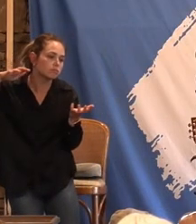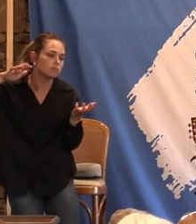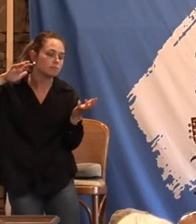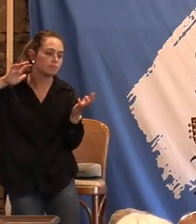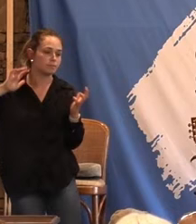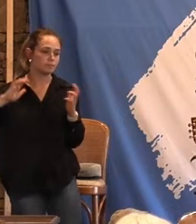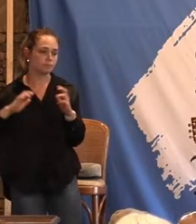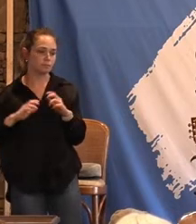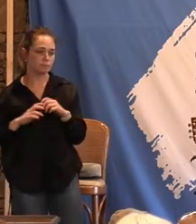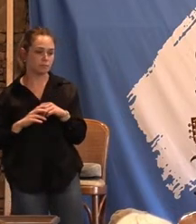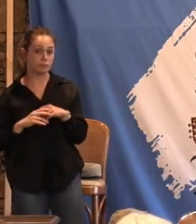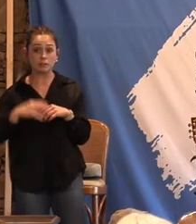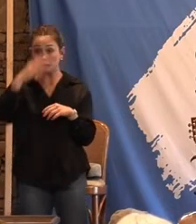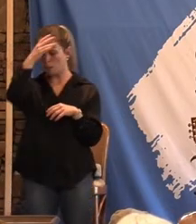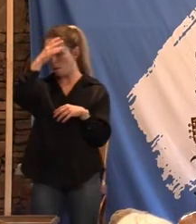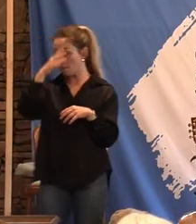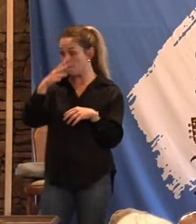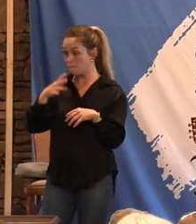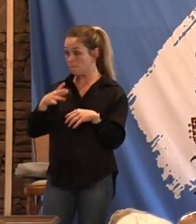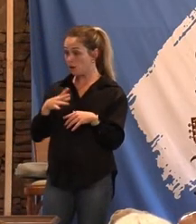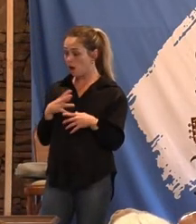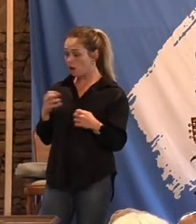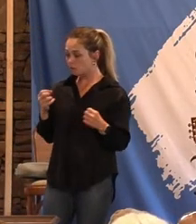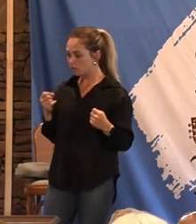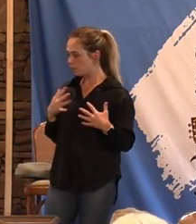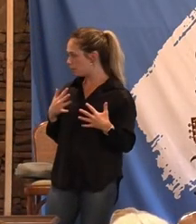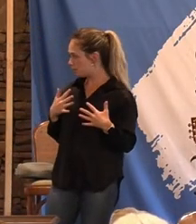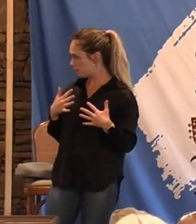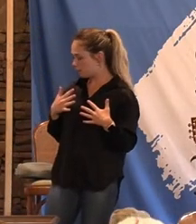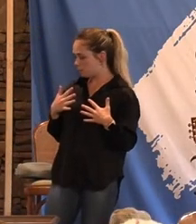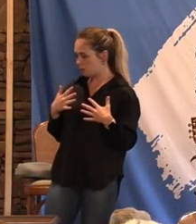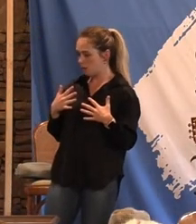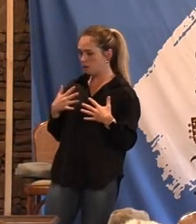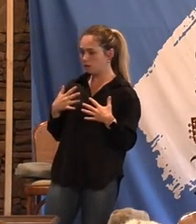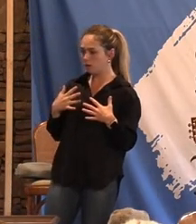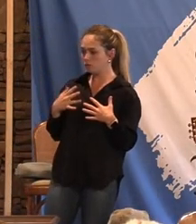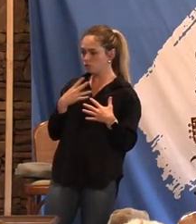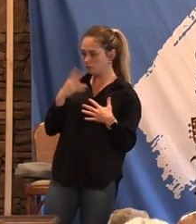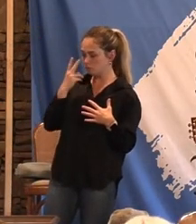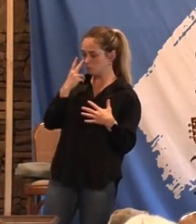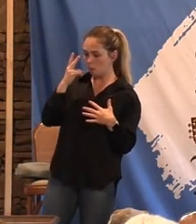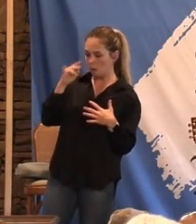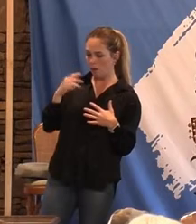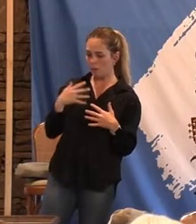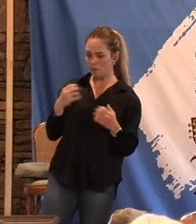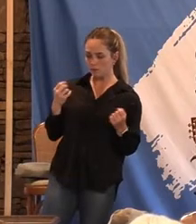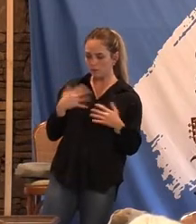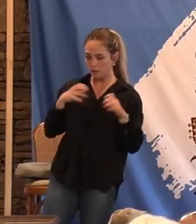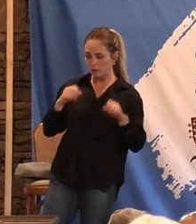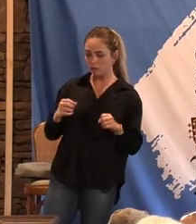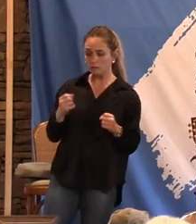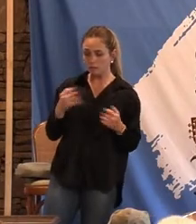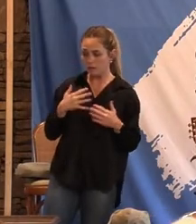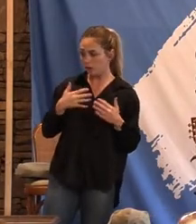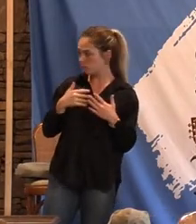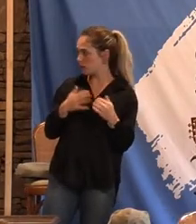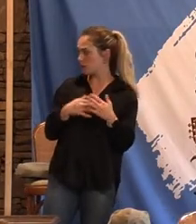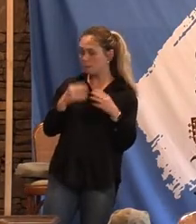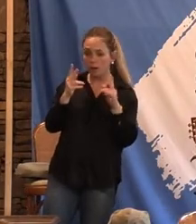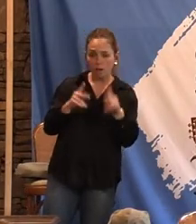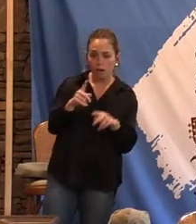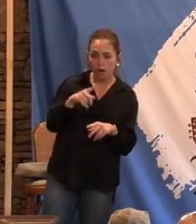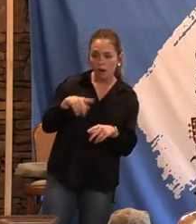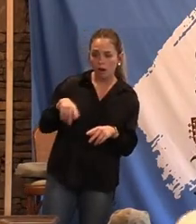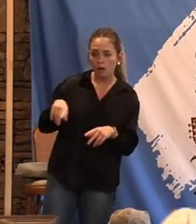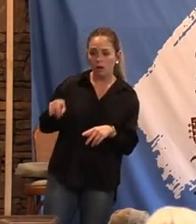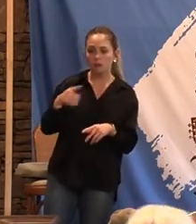And man was shaking in his boots. The sight of Tiger could scare anybody. So man was shaking in his